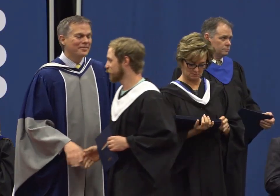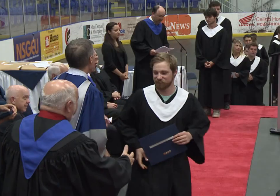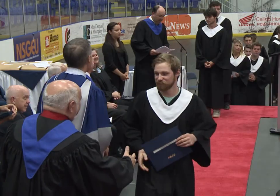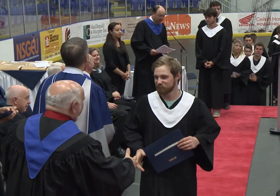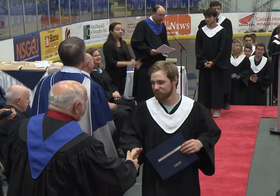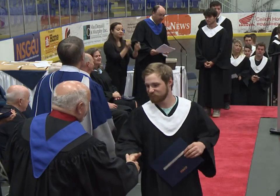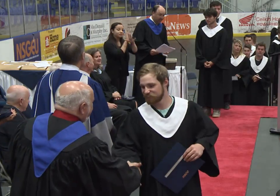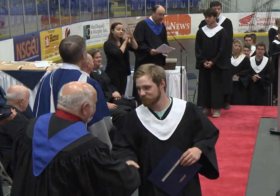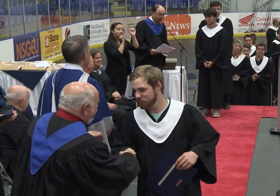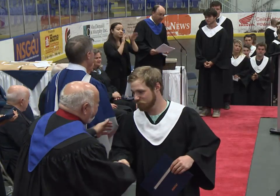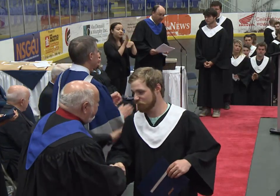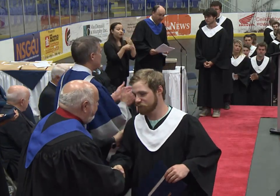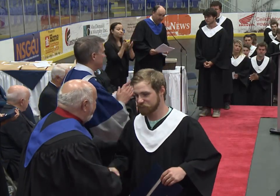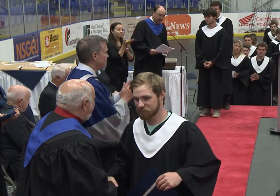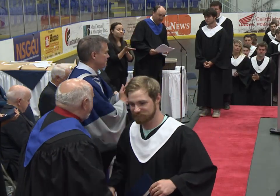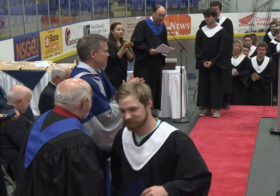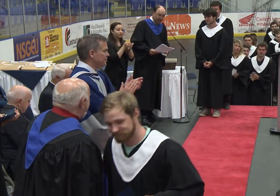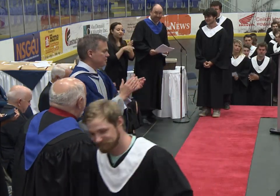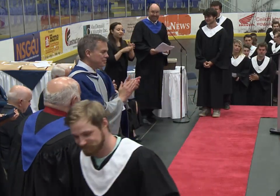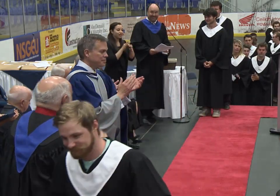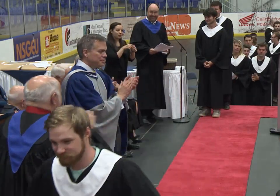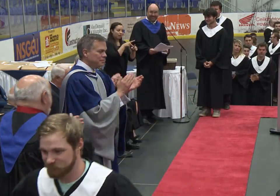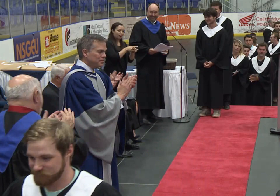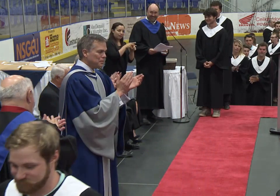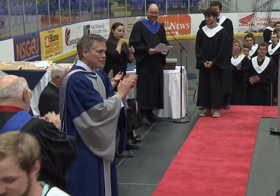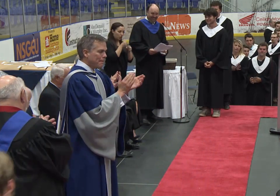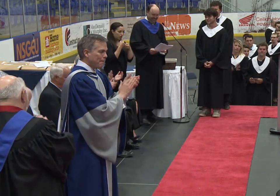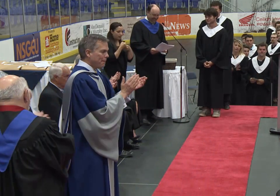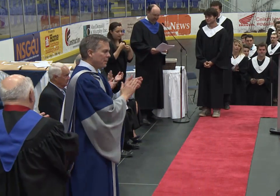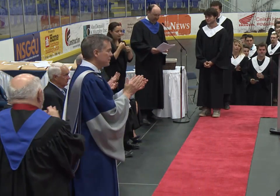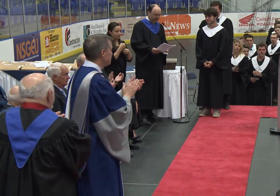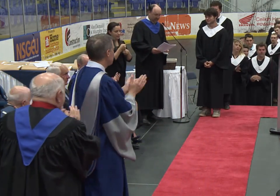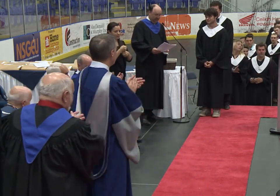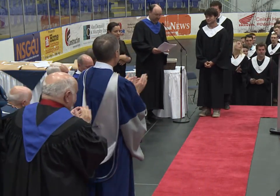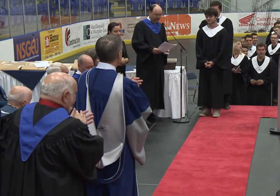Mr. President, the graduates in plumbing, not carpentry.